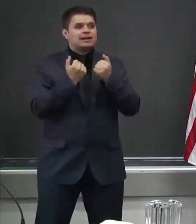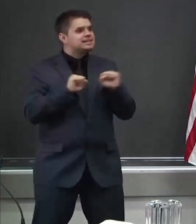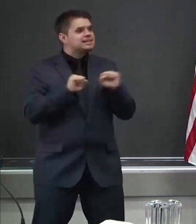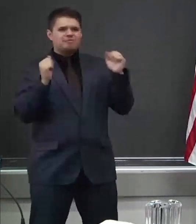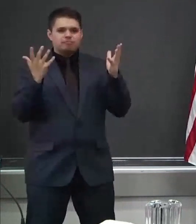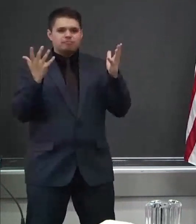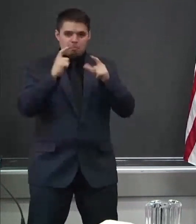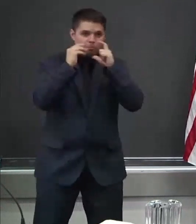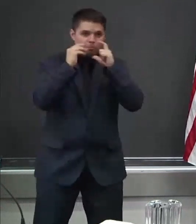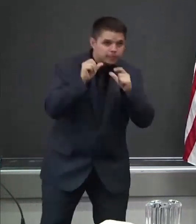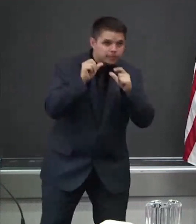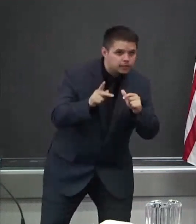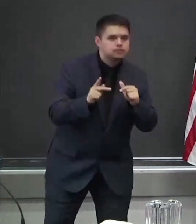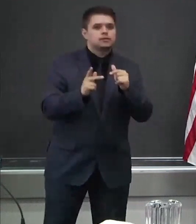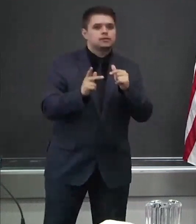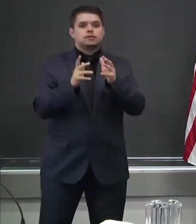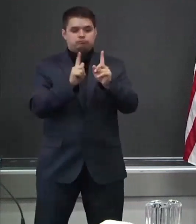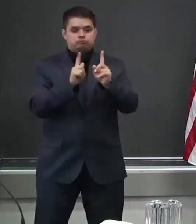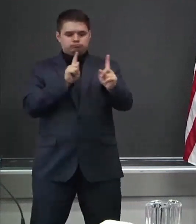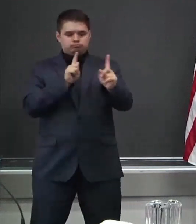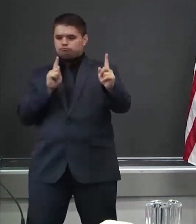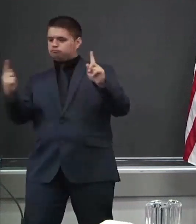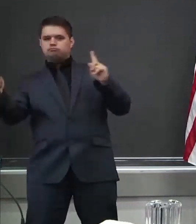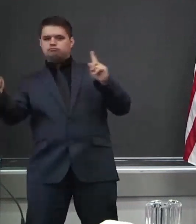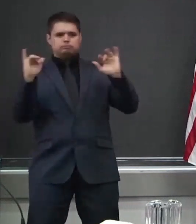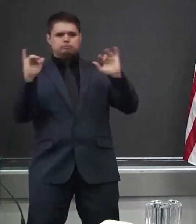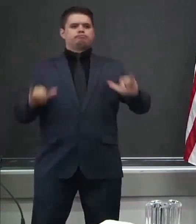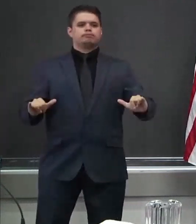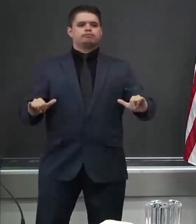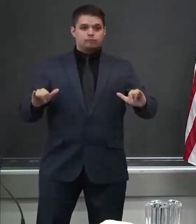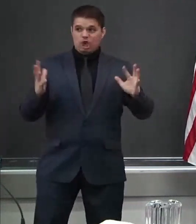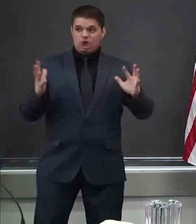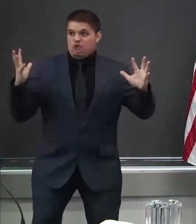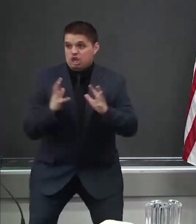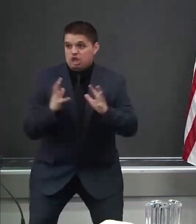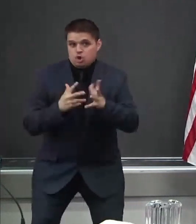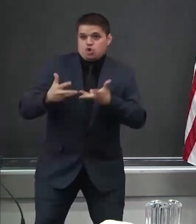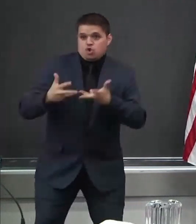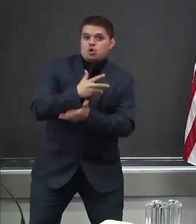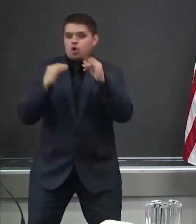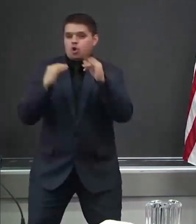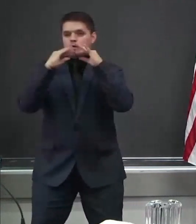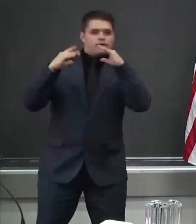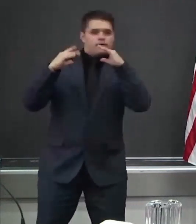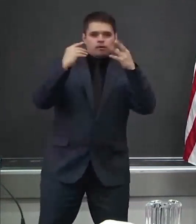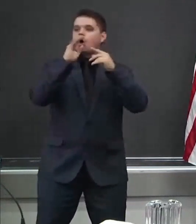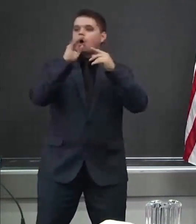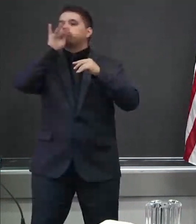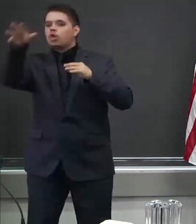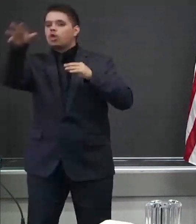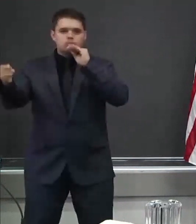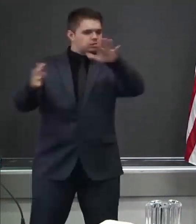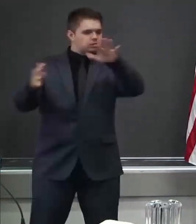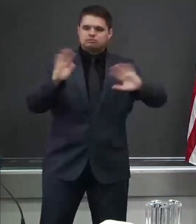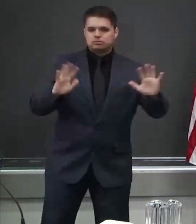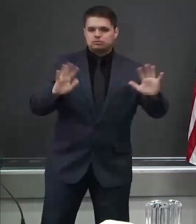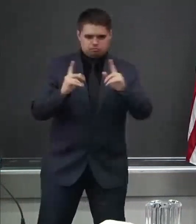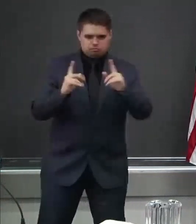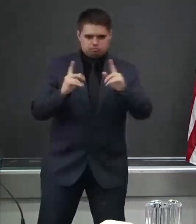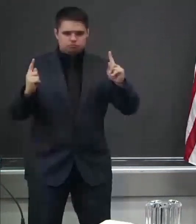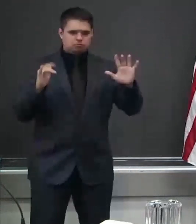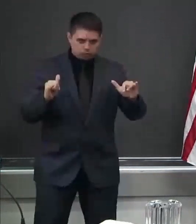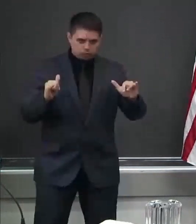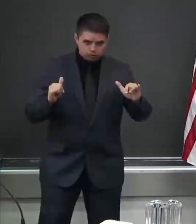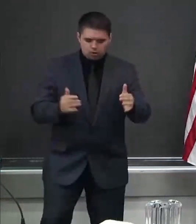distance. Avoid large gatherings. Keep it local. And wash your hands, cover your cough,